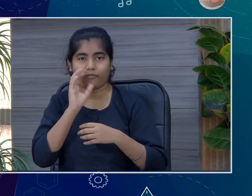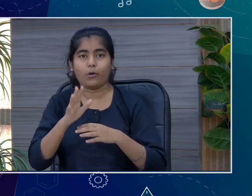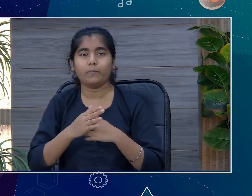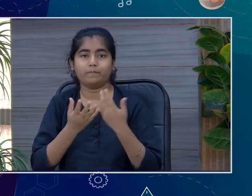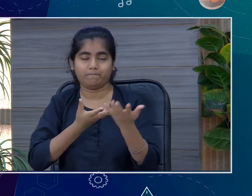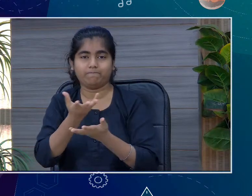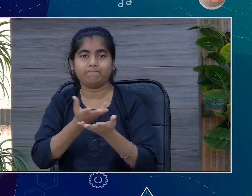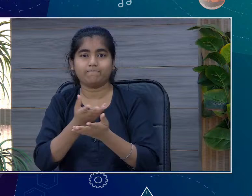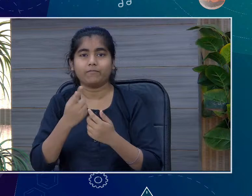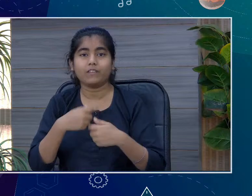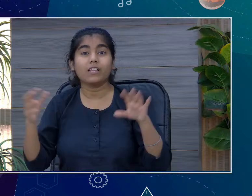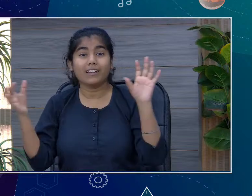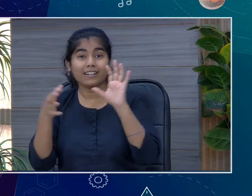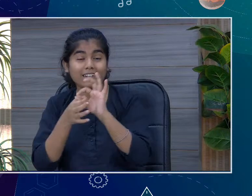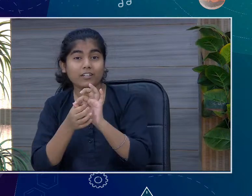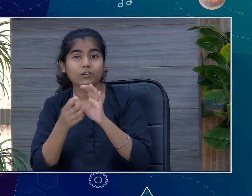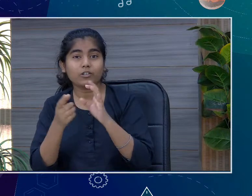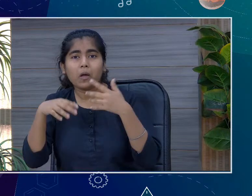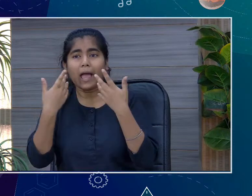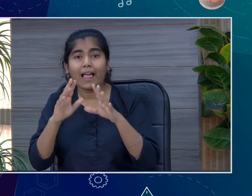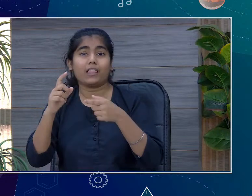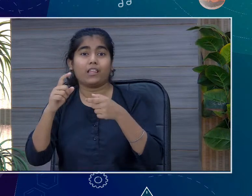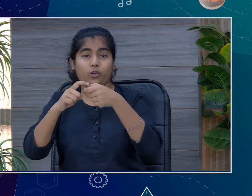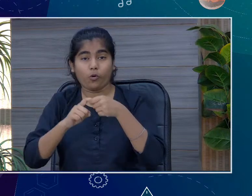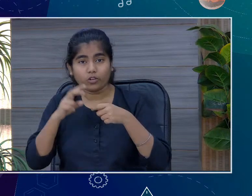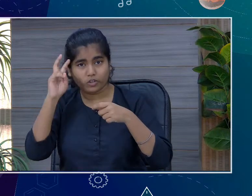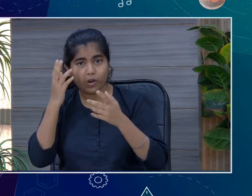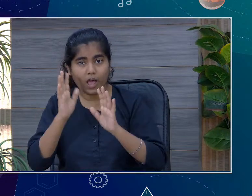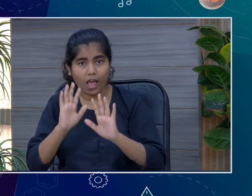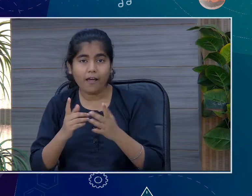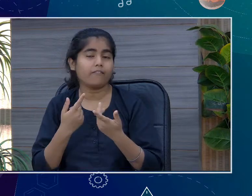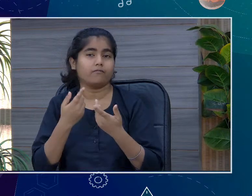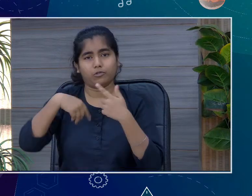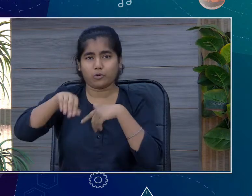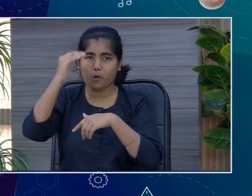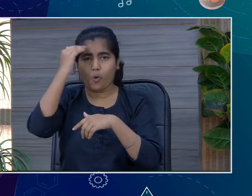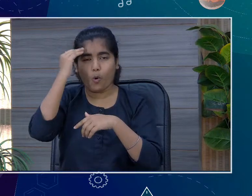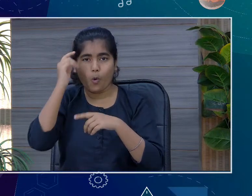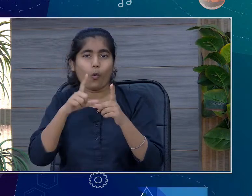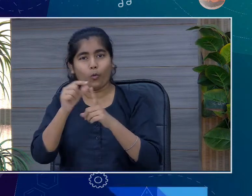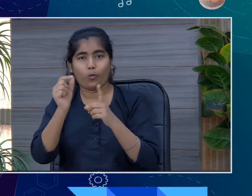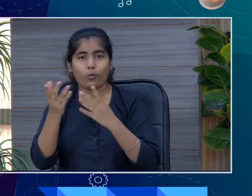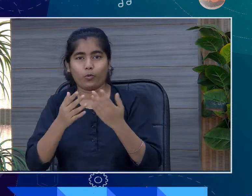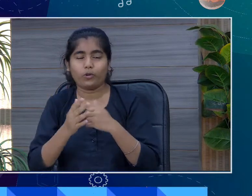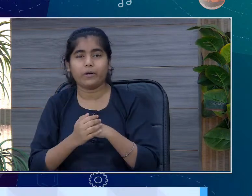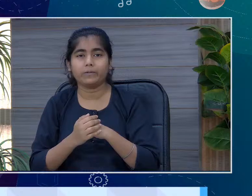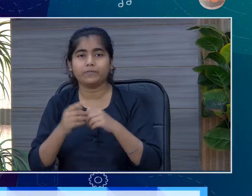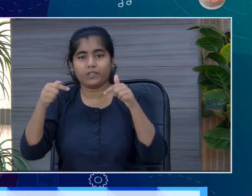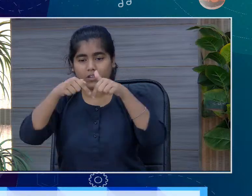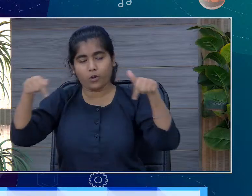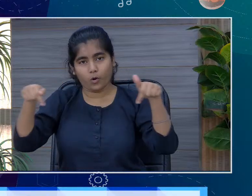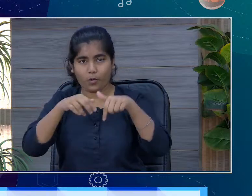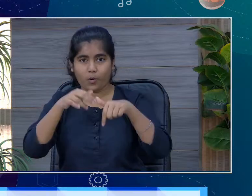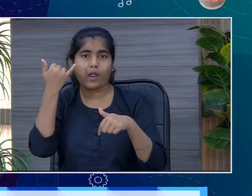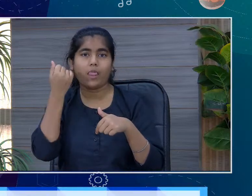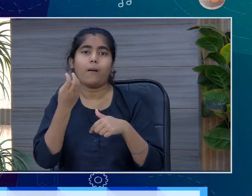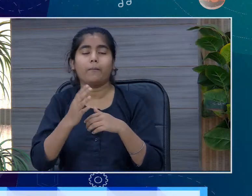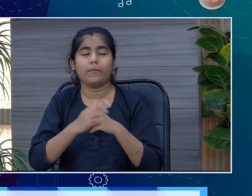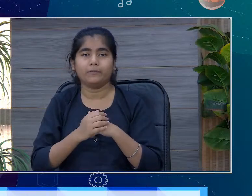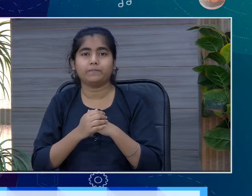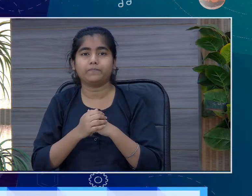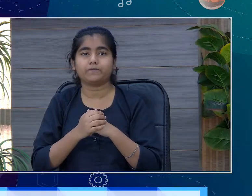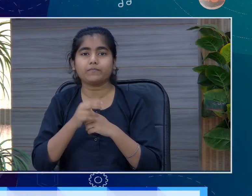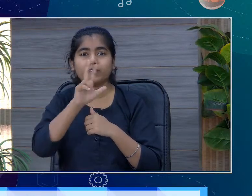earlier. Related to this, if you have any questions, any query, then you know what you need to do. You can call us back. You can see the telephone number on your television